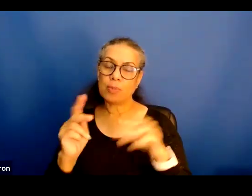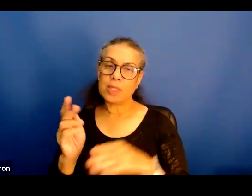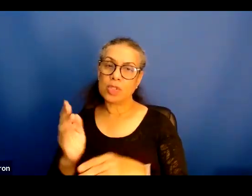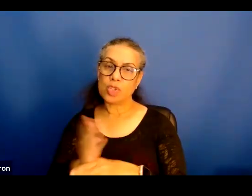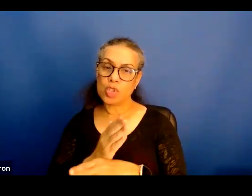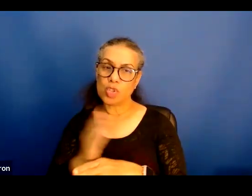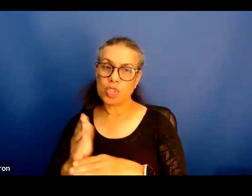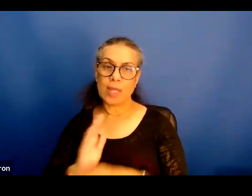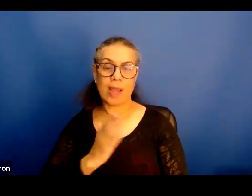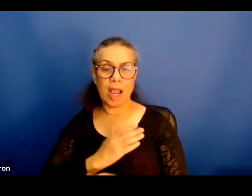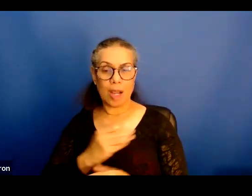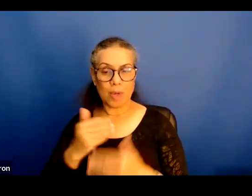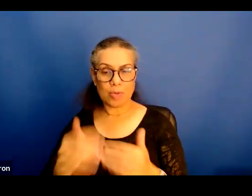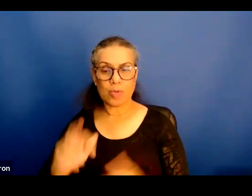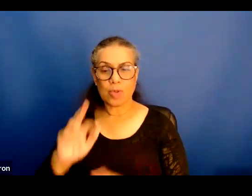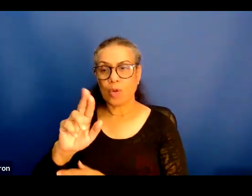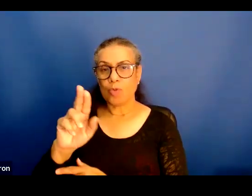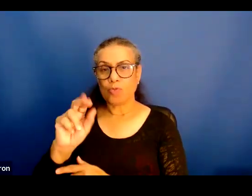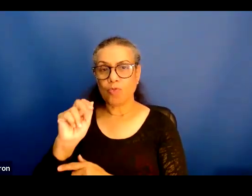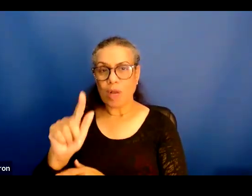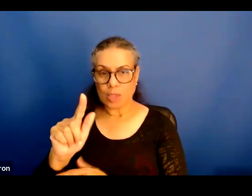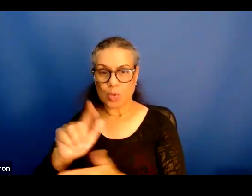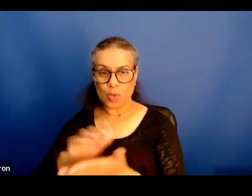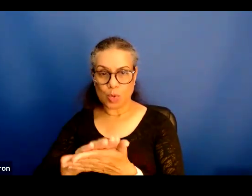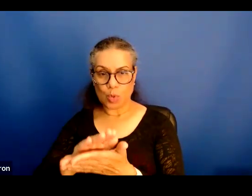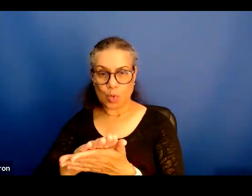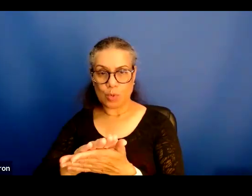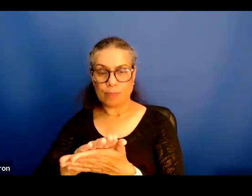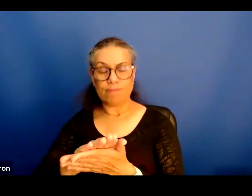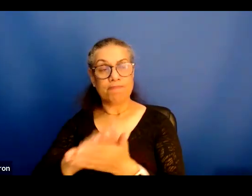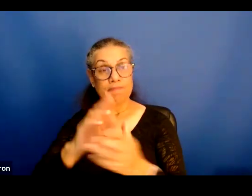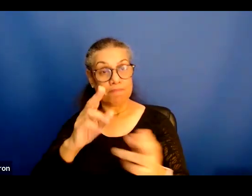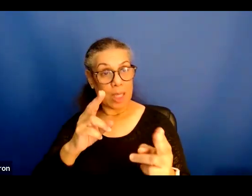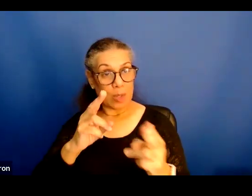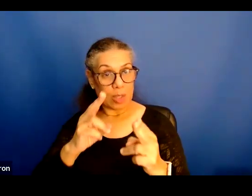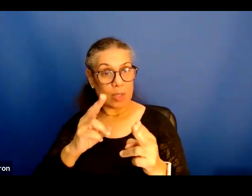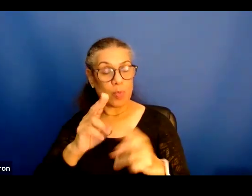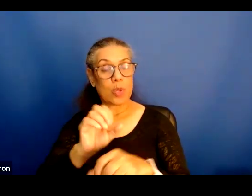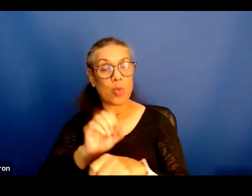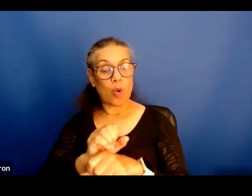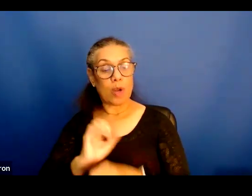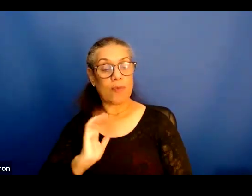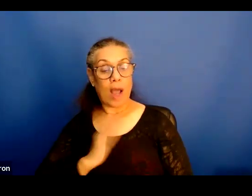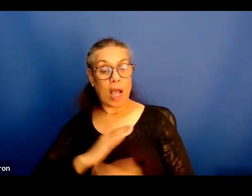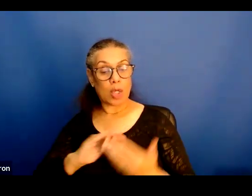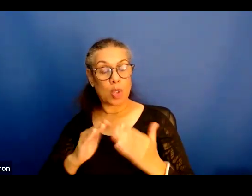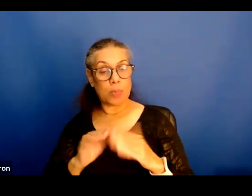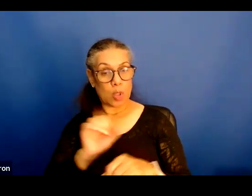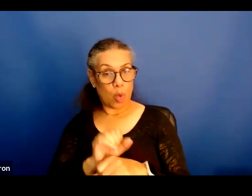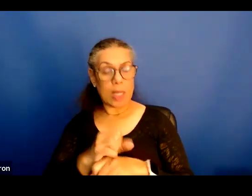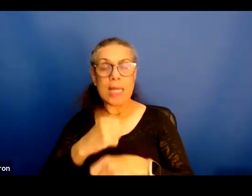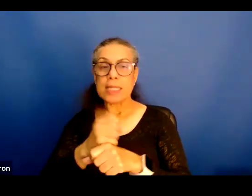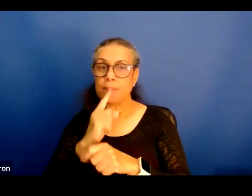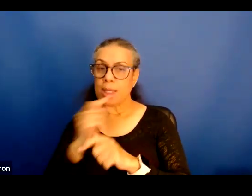School's progress on our inclusive education plan. It is an honor to report on the work our community has undertaken to ensure that